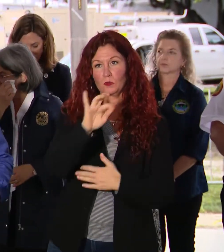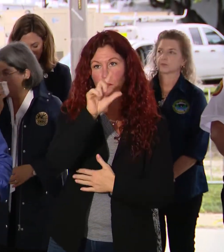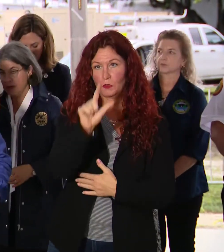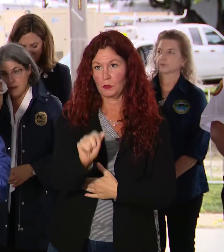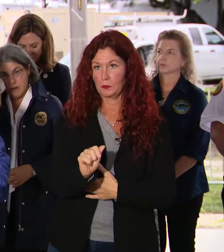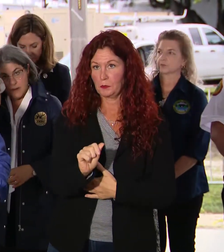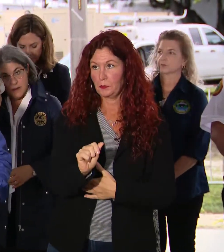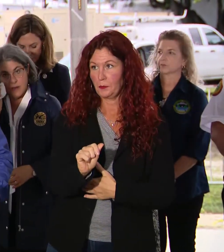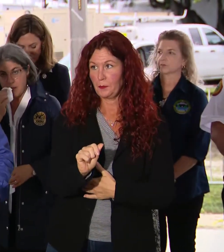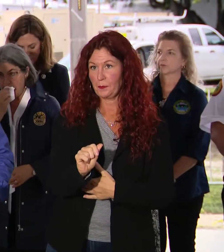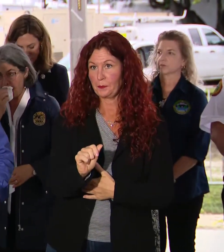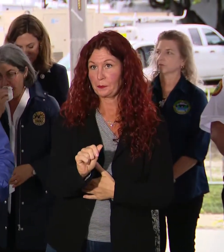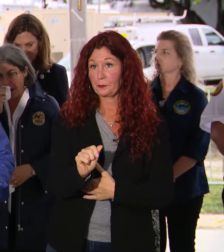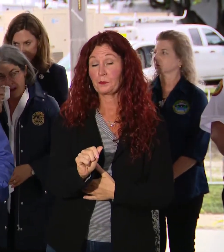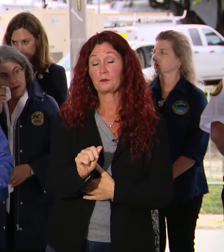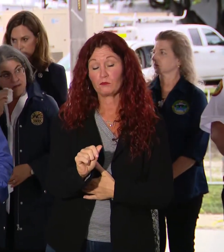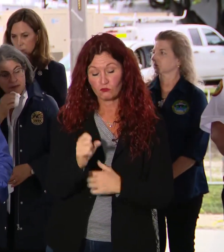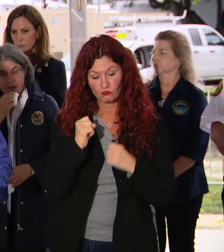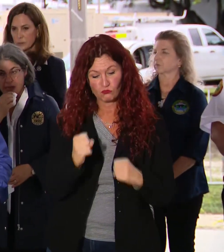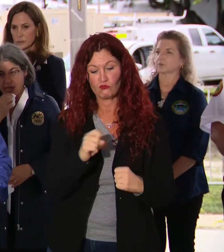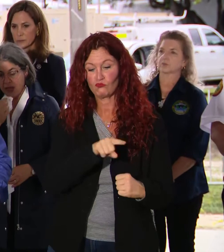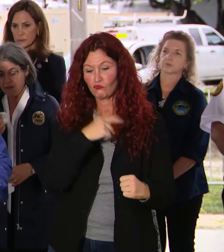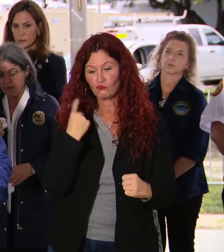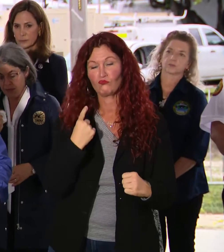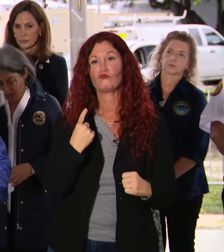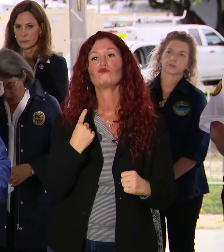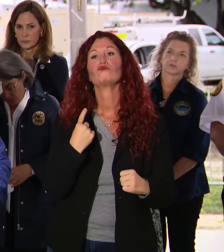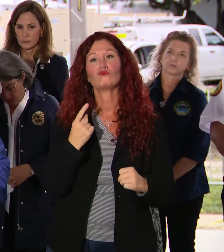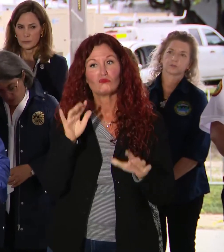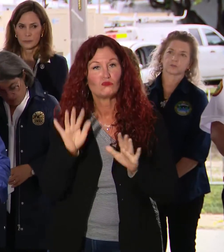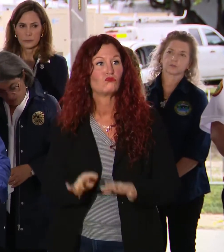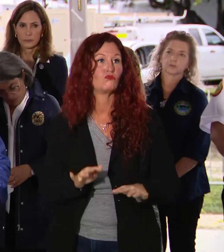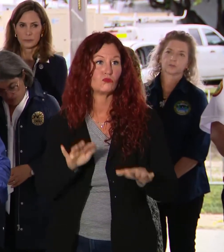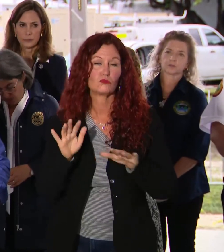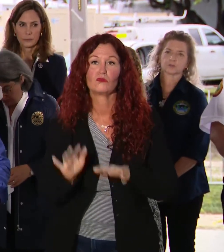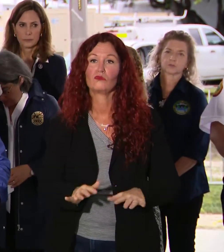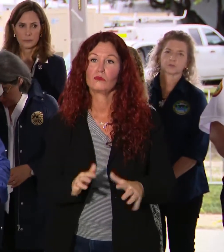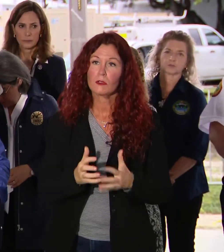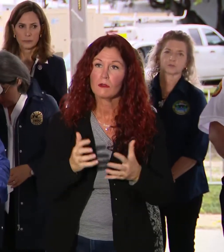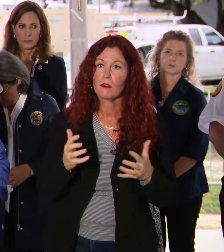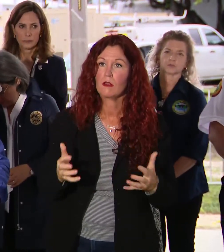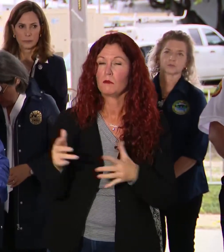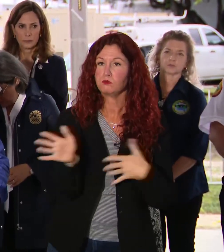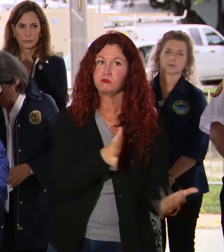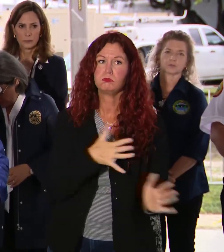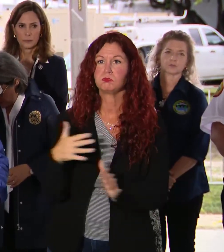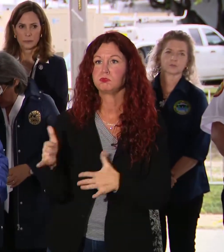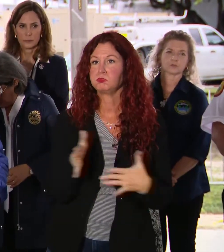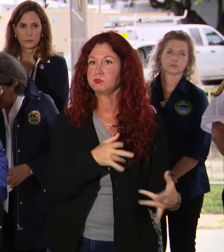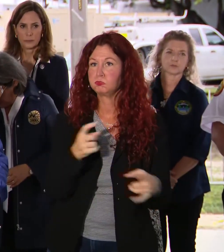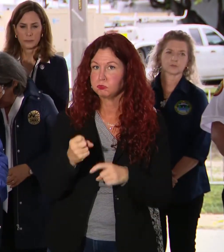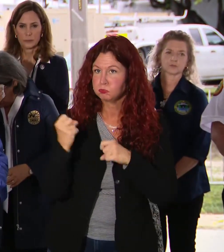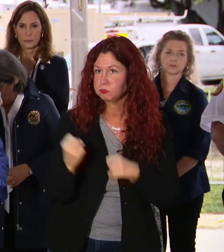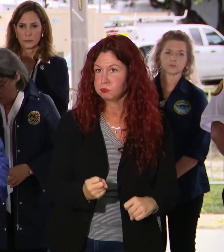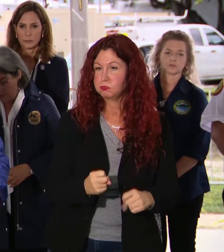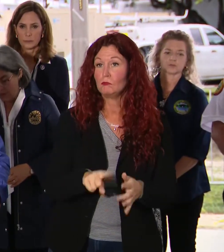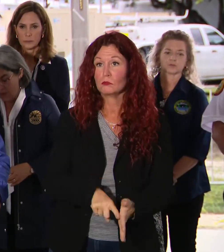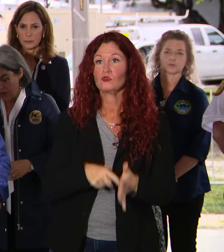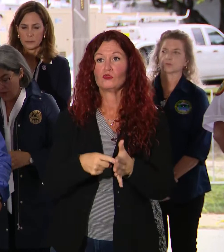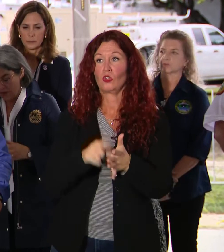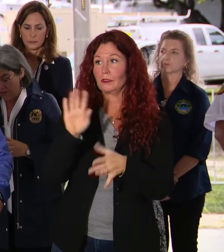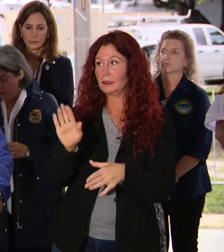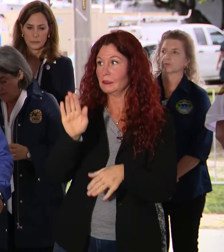There is a risk of heavy rainfall and strong winds from Elsa on Sunday night into Monday morning.